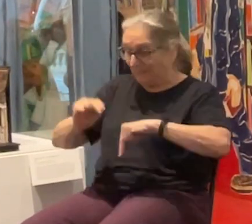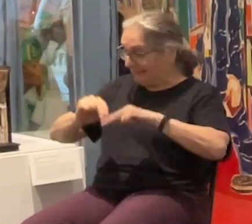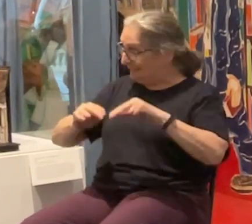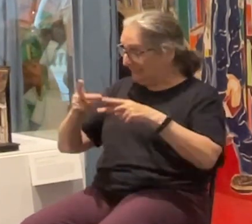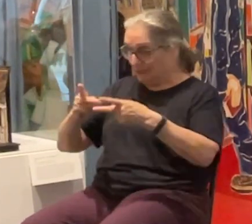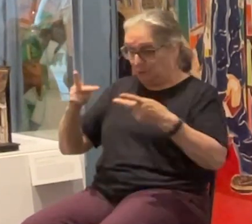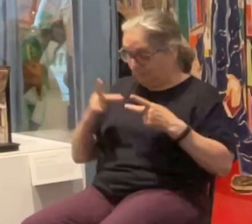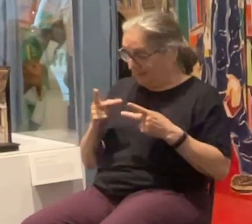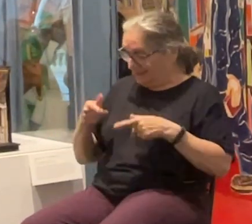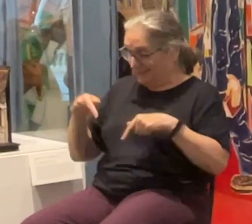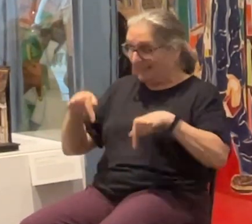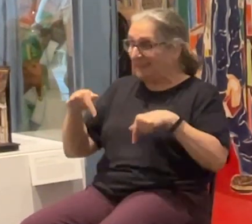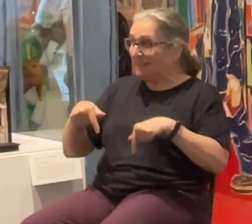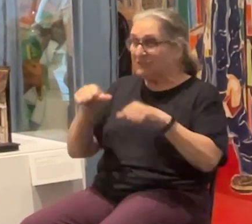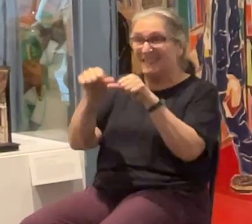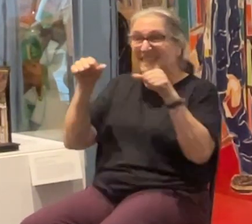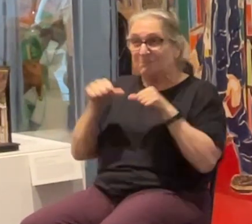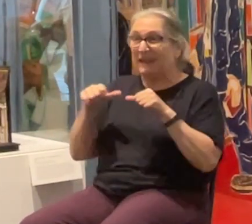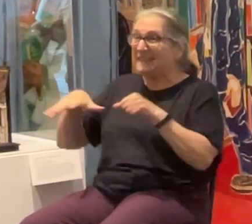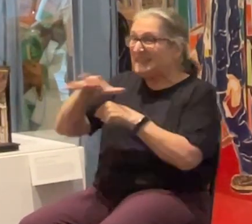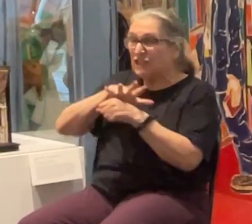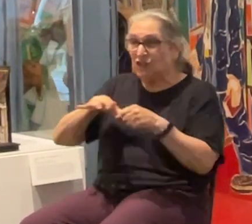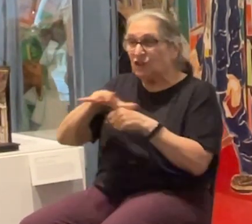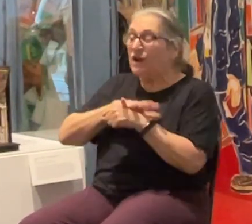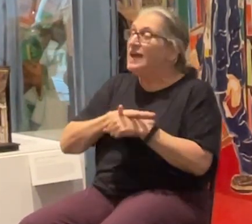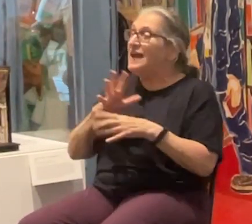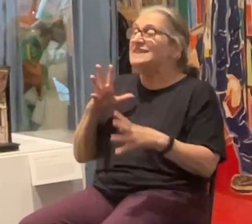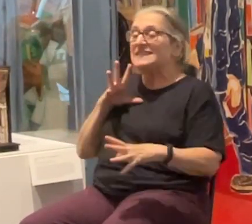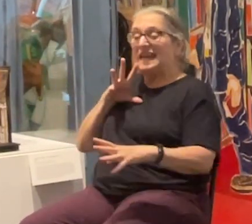like predates immersive theater.